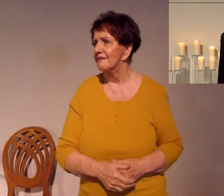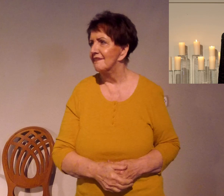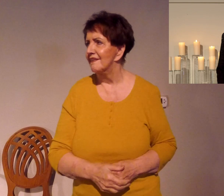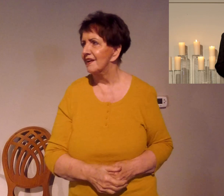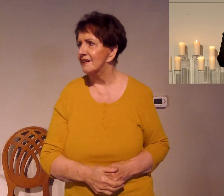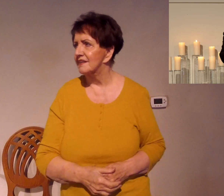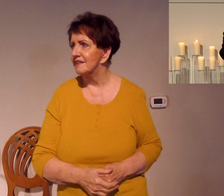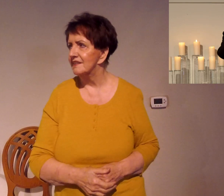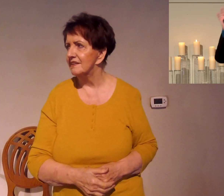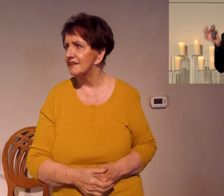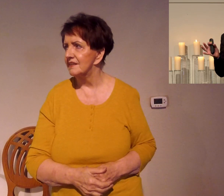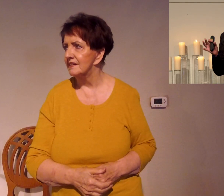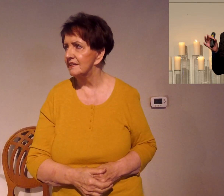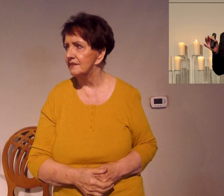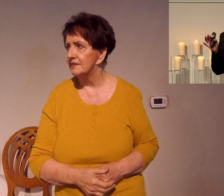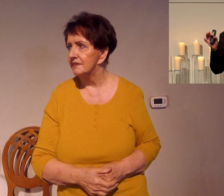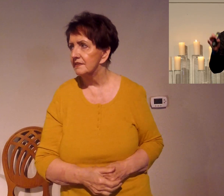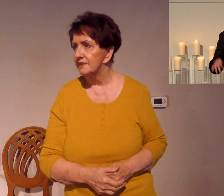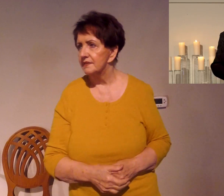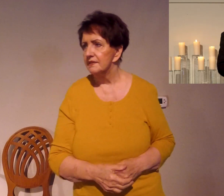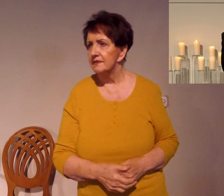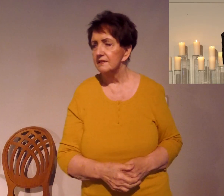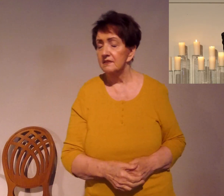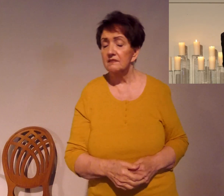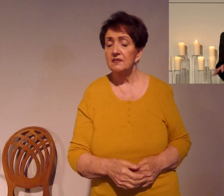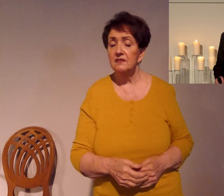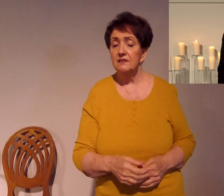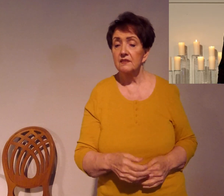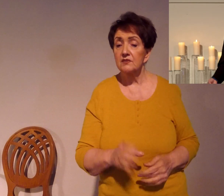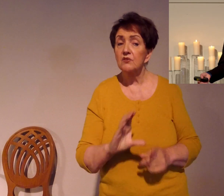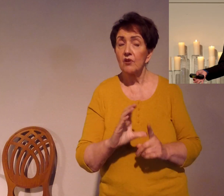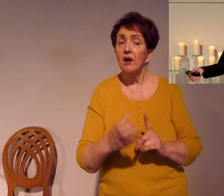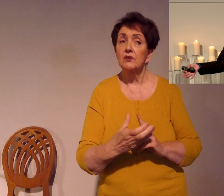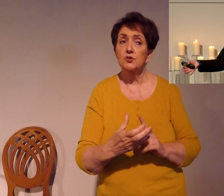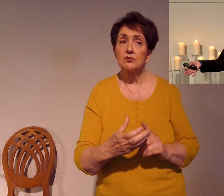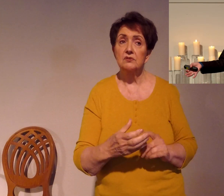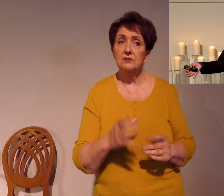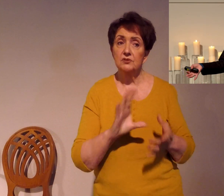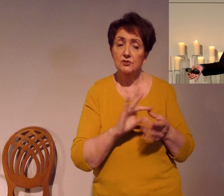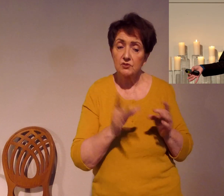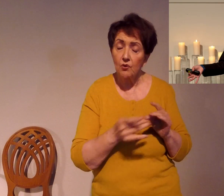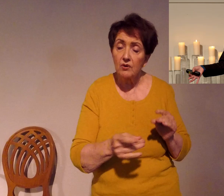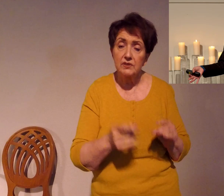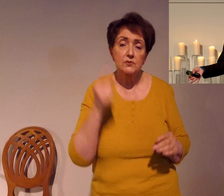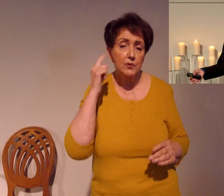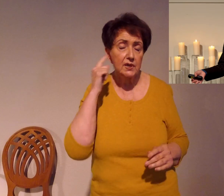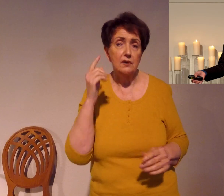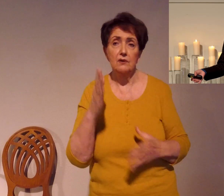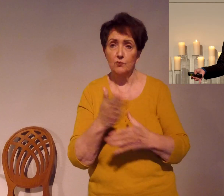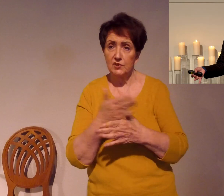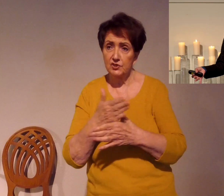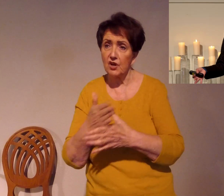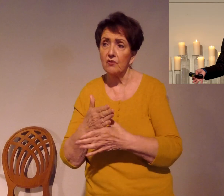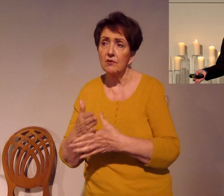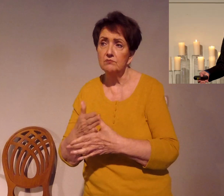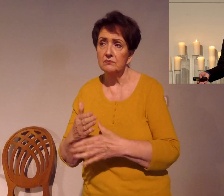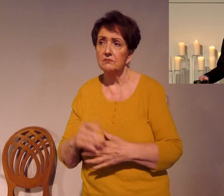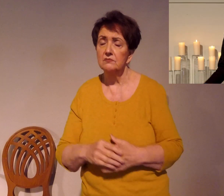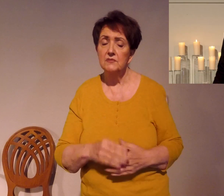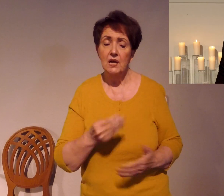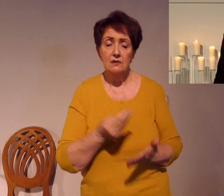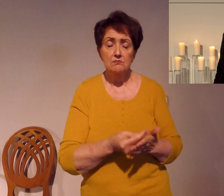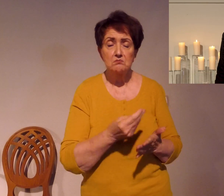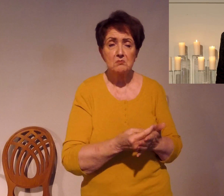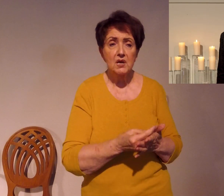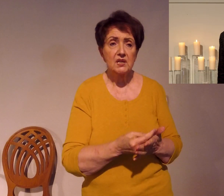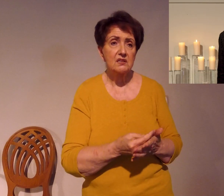not now spiritual myths, but these are cultural myths that we share. That money is